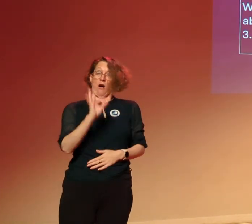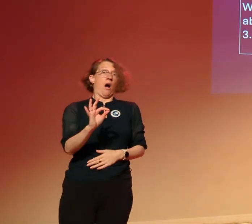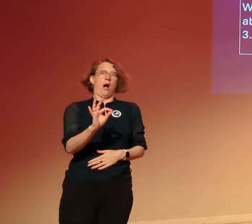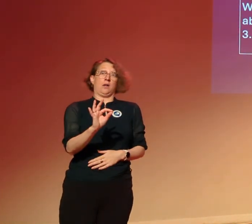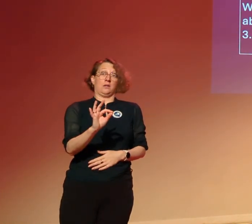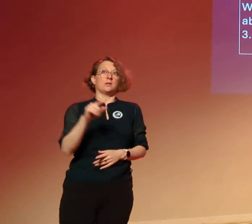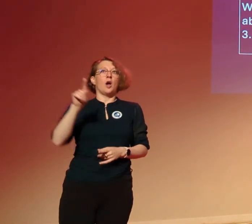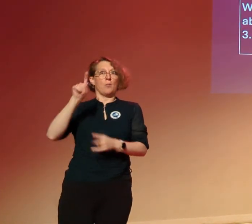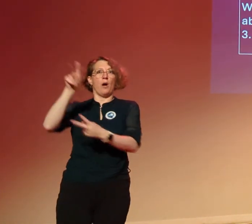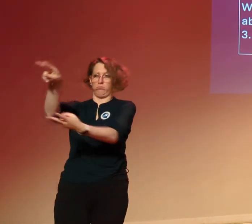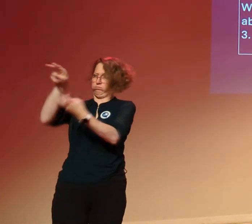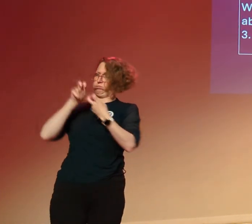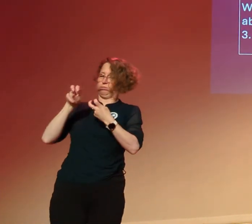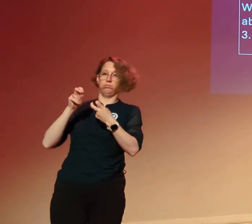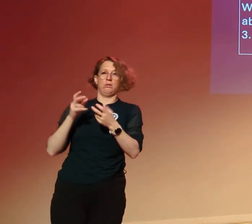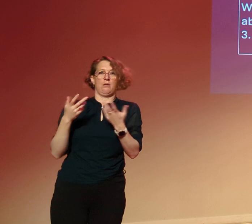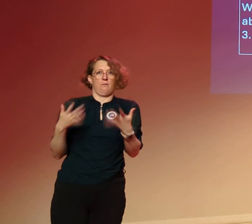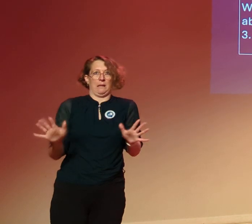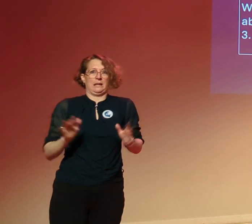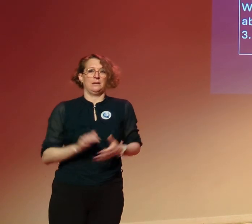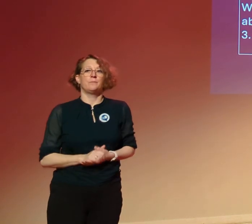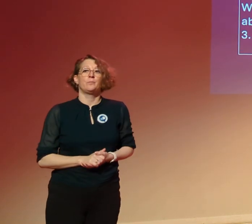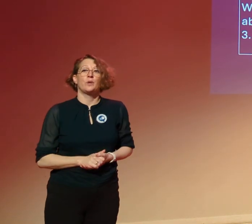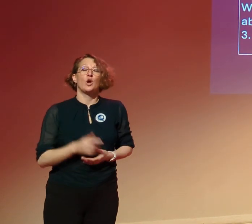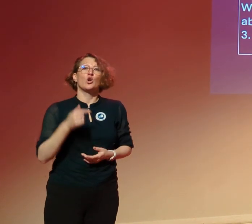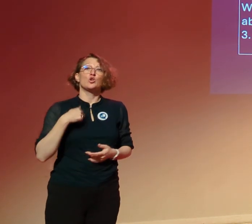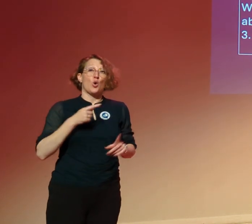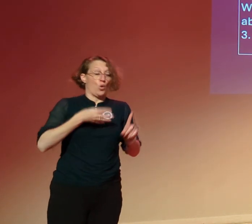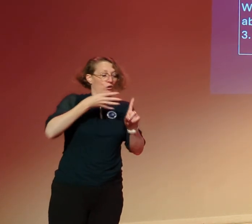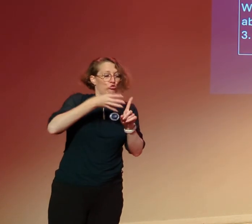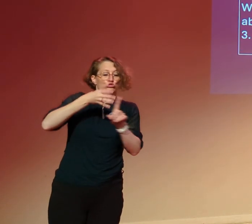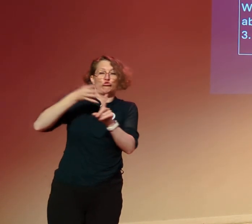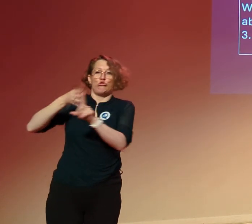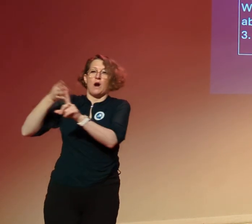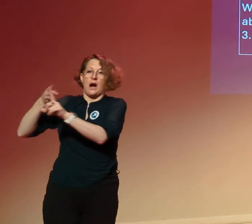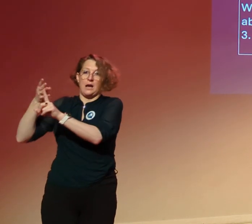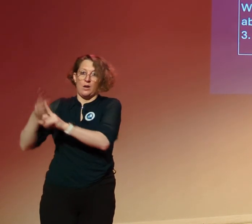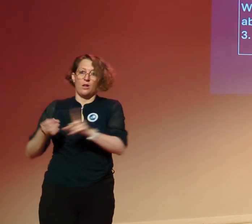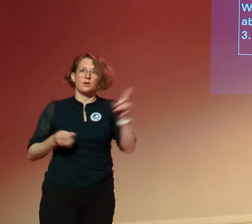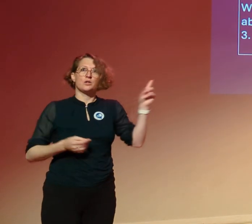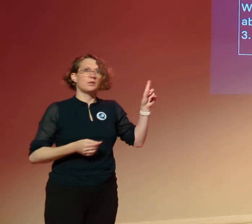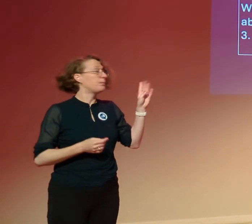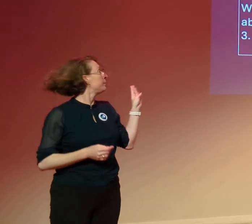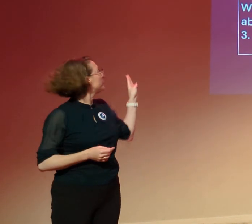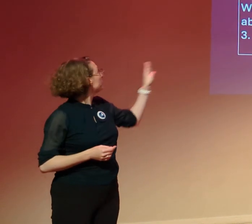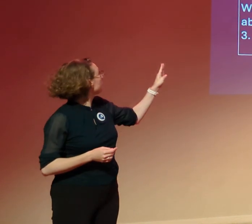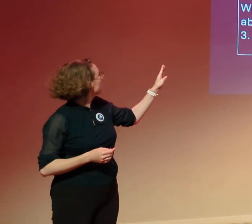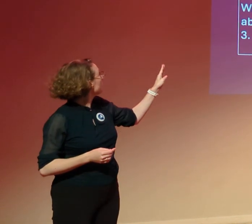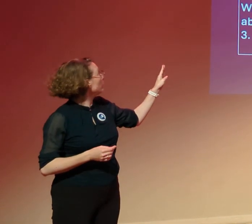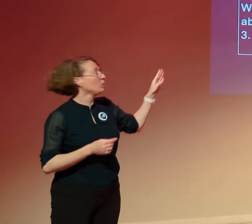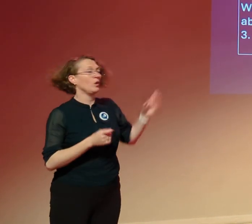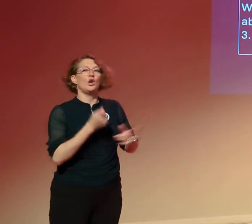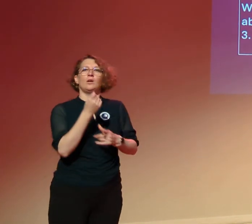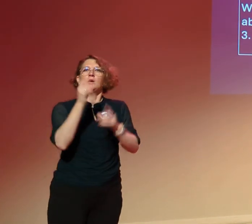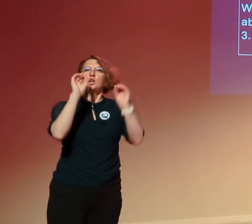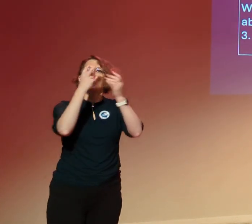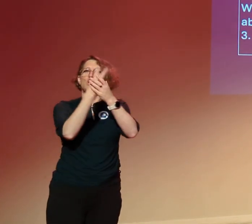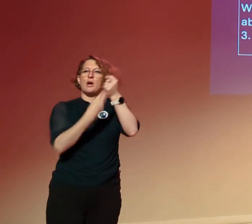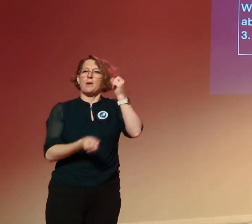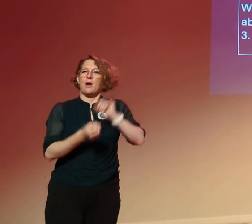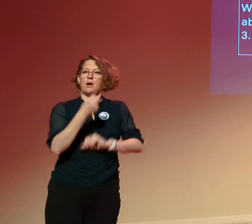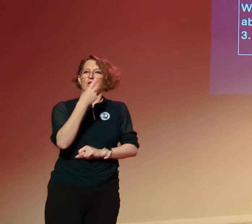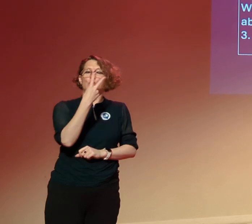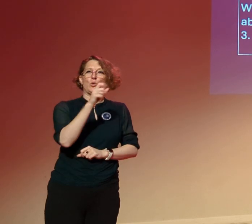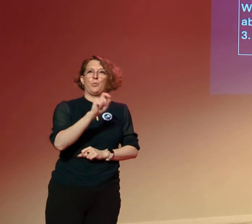So in my trials, I had 4 conditions. I tested Gemini 2.0 Flash, which was released in March of